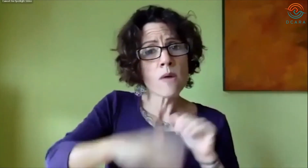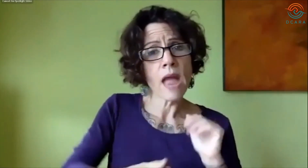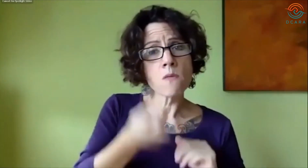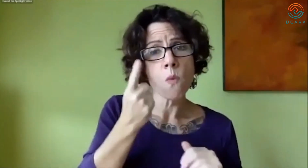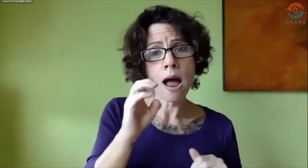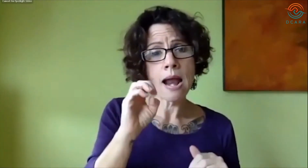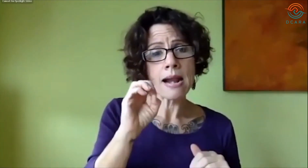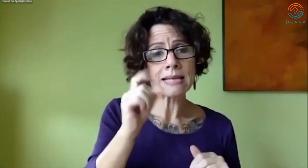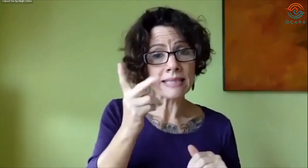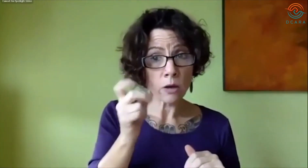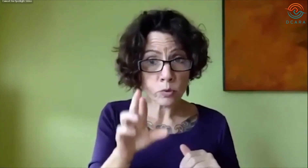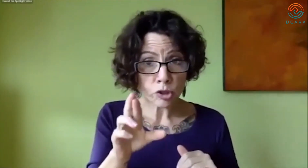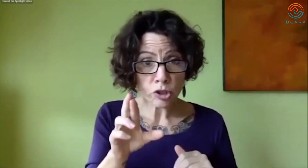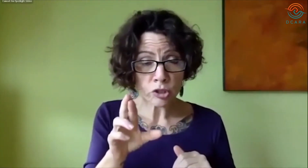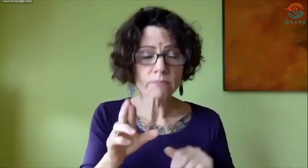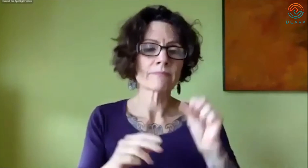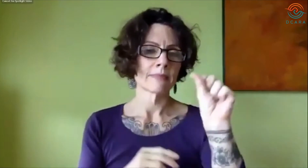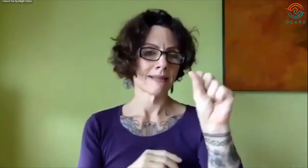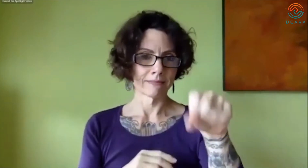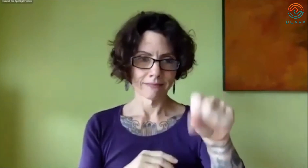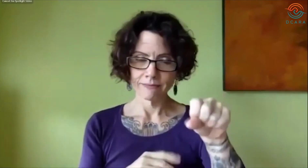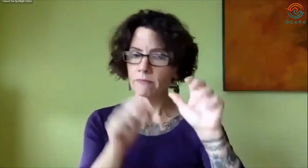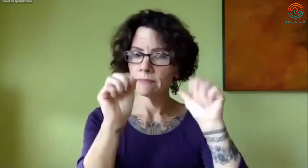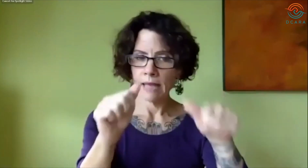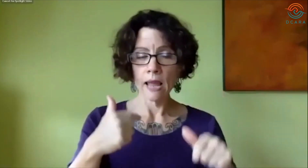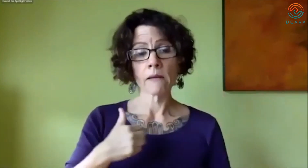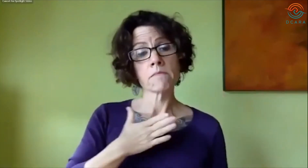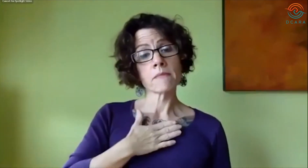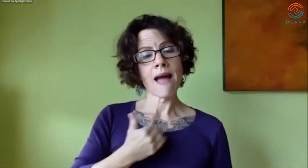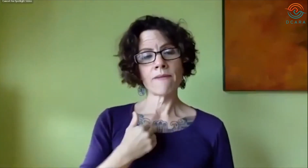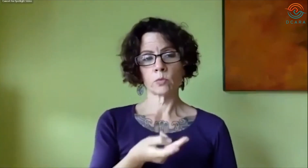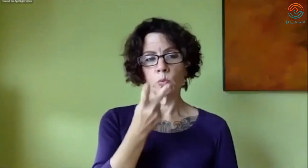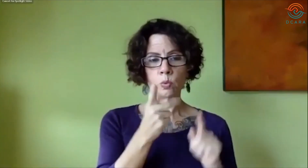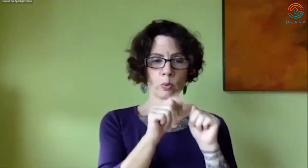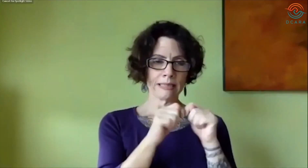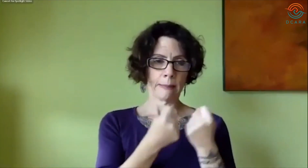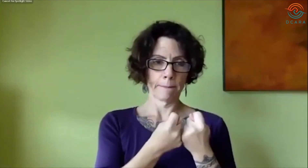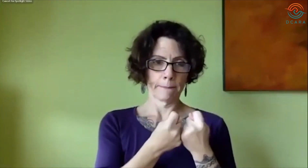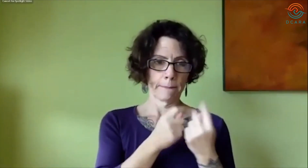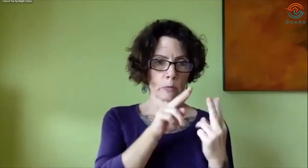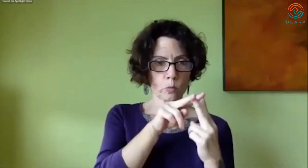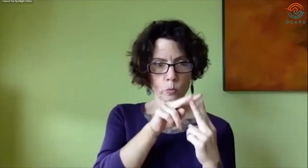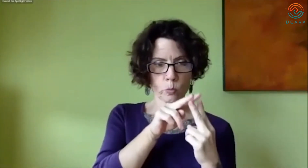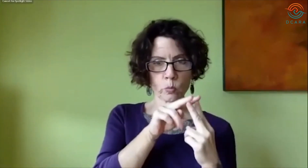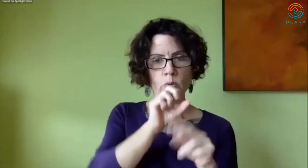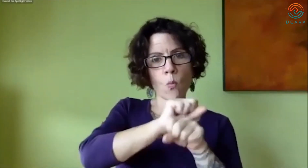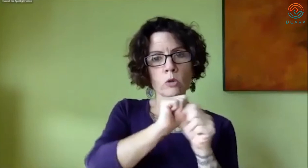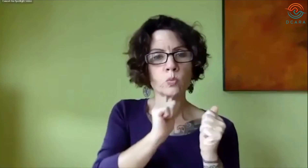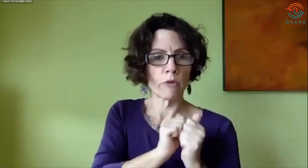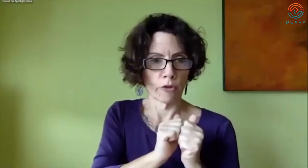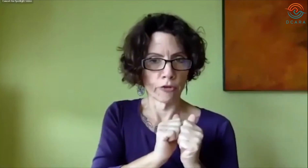I see 4 questions. The first question is, can I have more than one